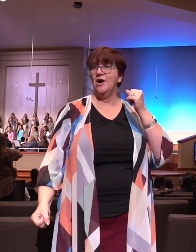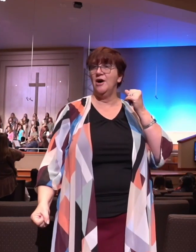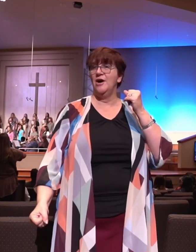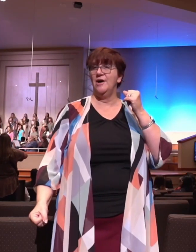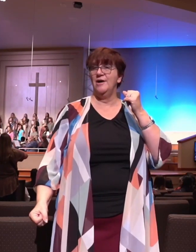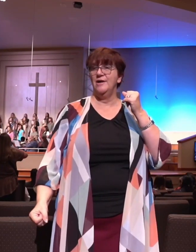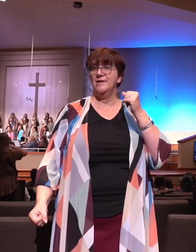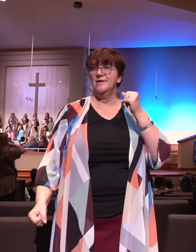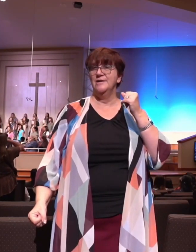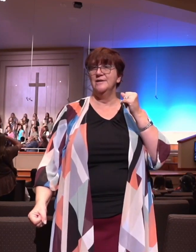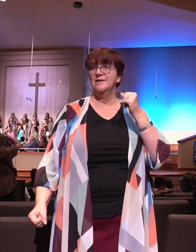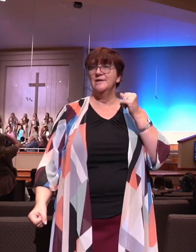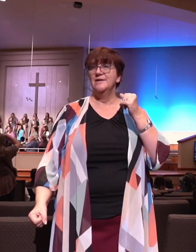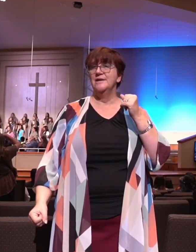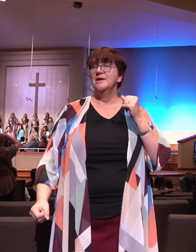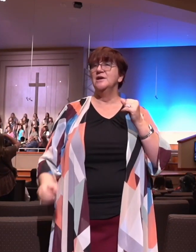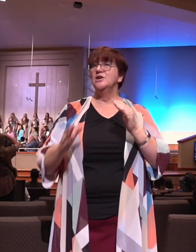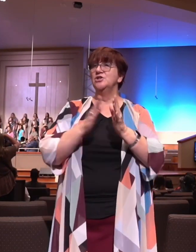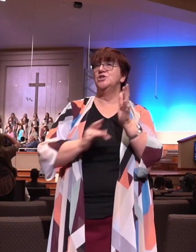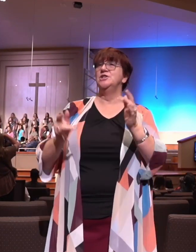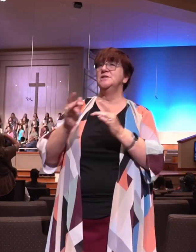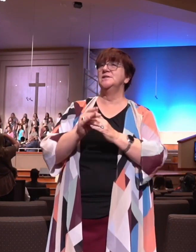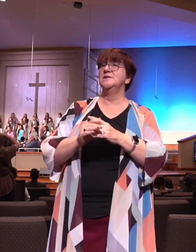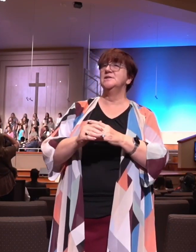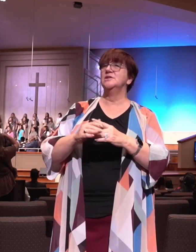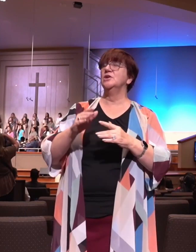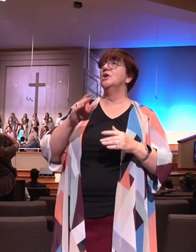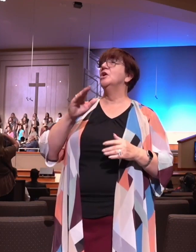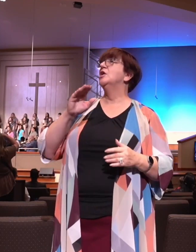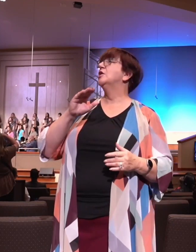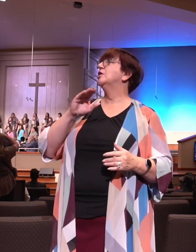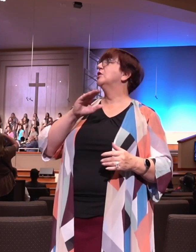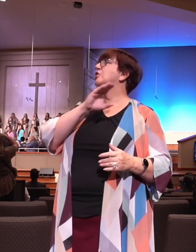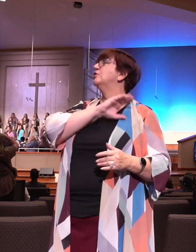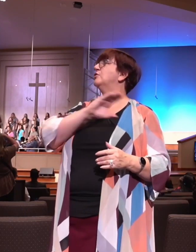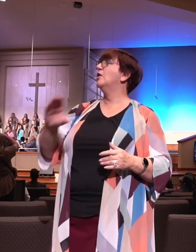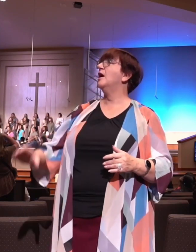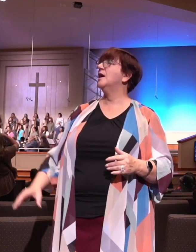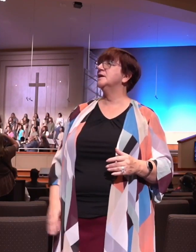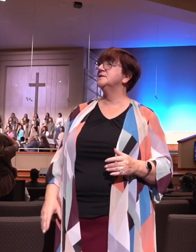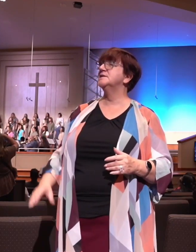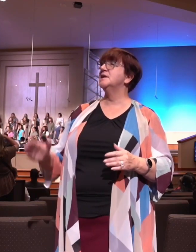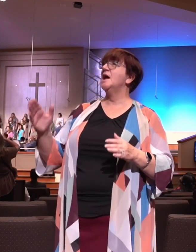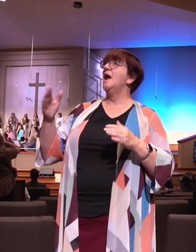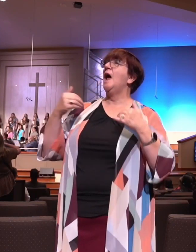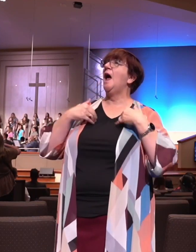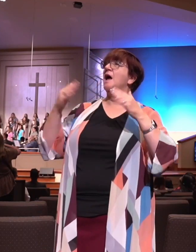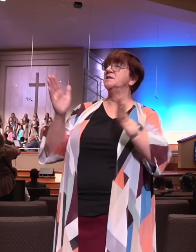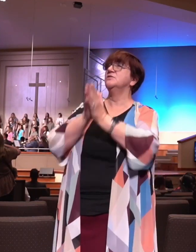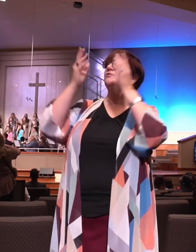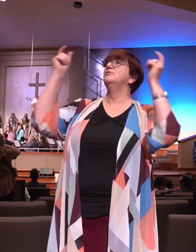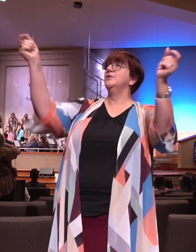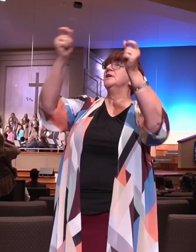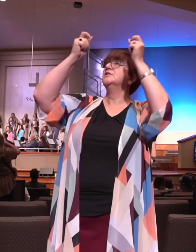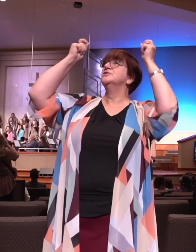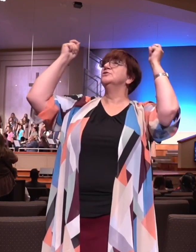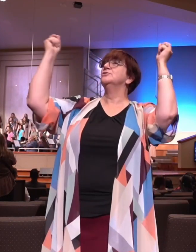me Jesus yours Is your victory